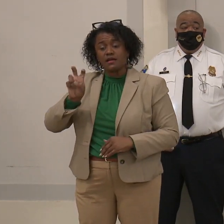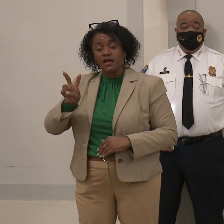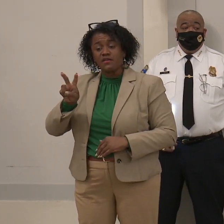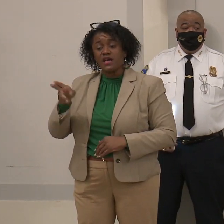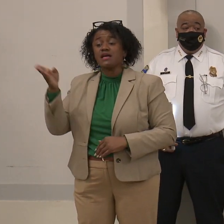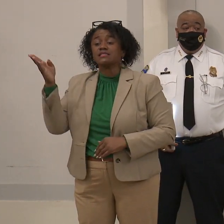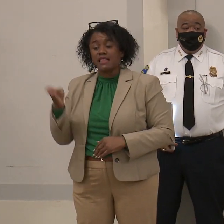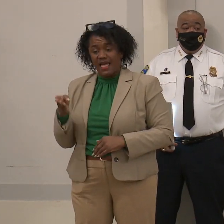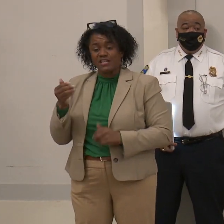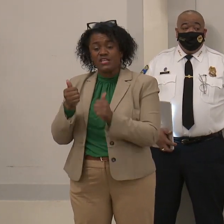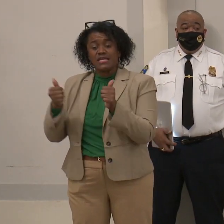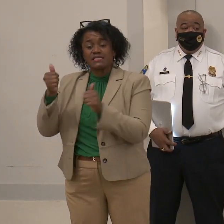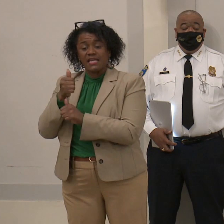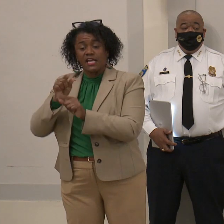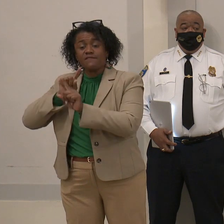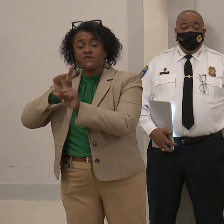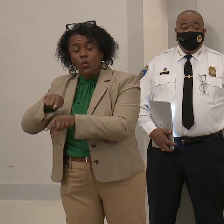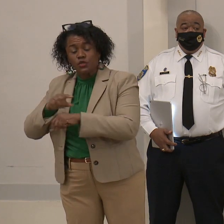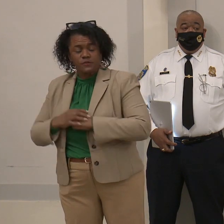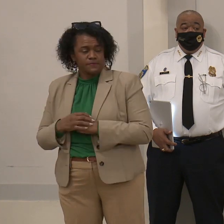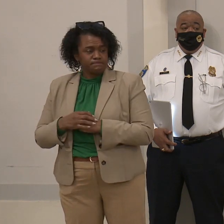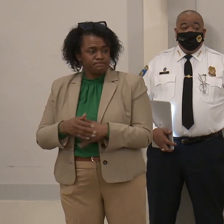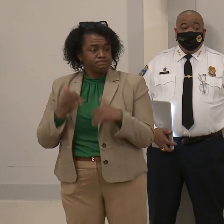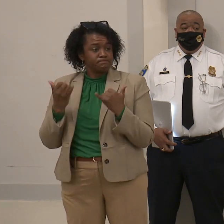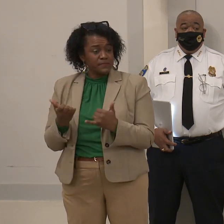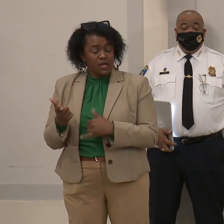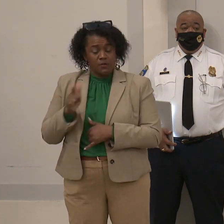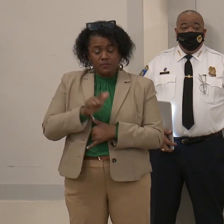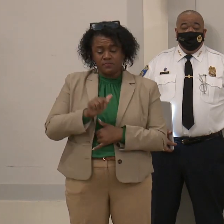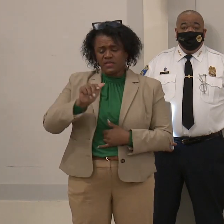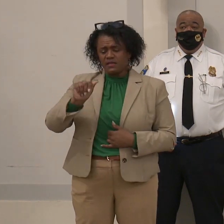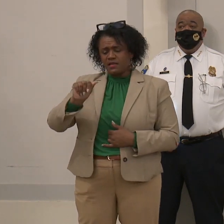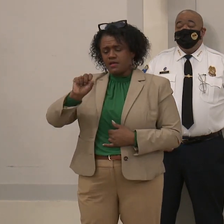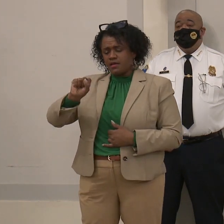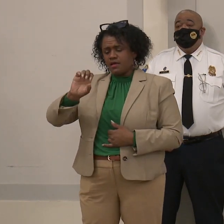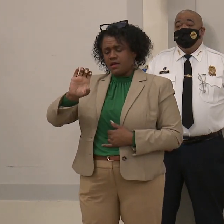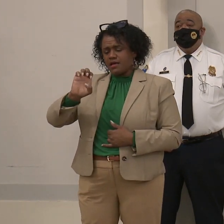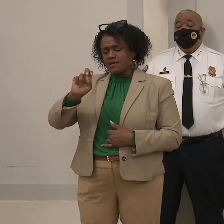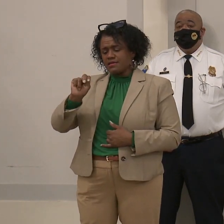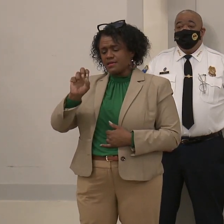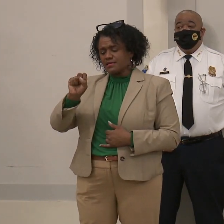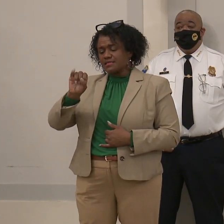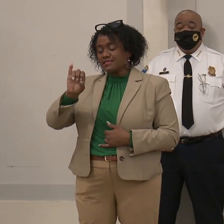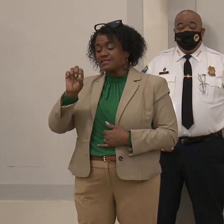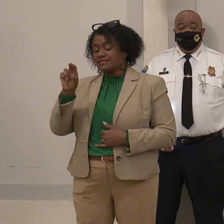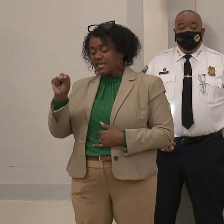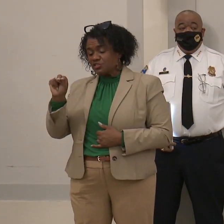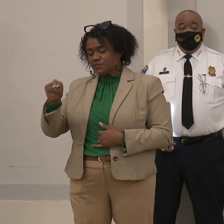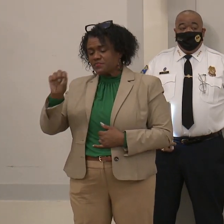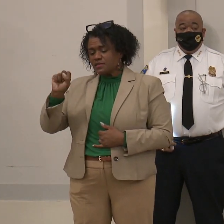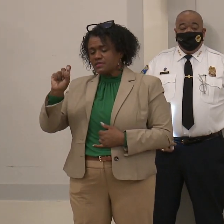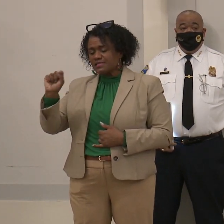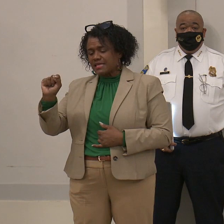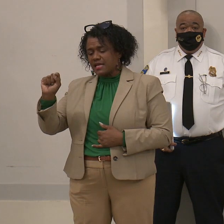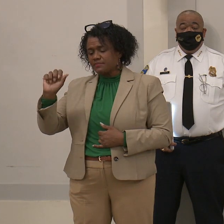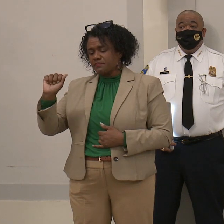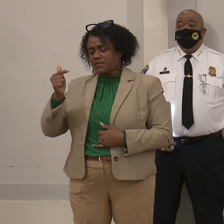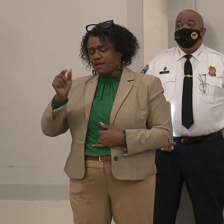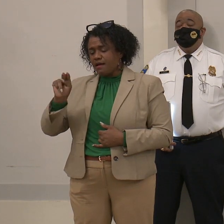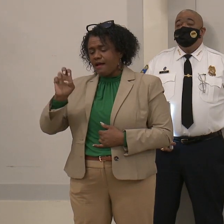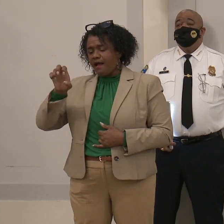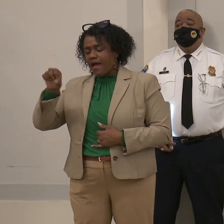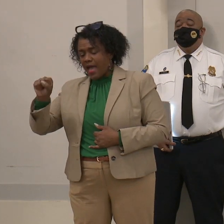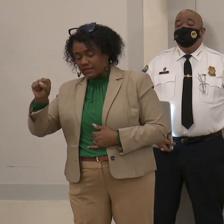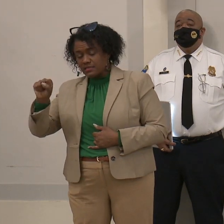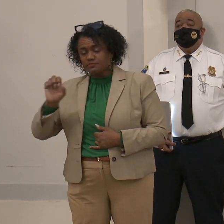coronavirus.baltimorecity.gov/executive orders. Now I'd like to introduce Ascension St. Agnes President and CEO Ed Laverne to talk about the critical role St. Agnes